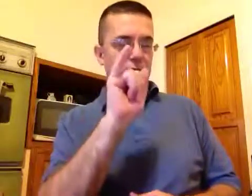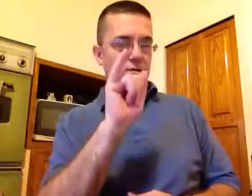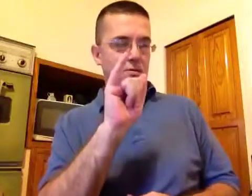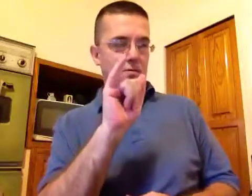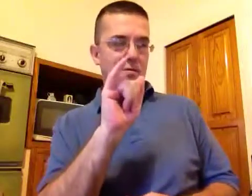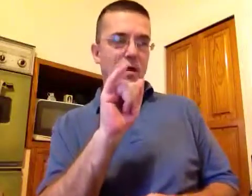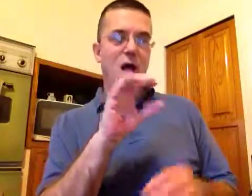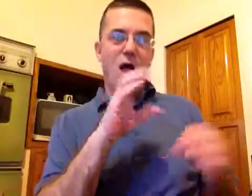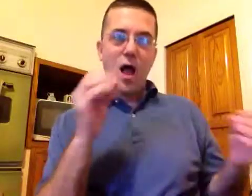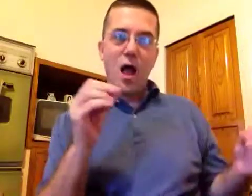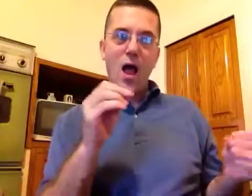it to